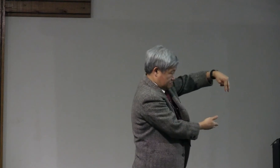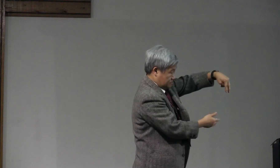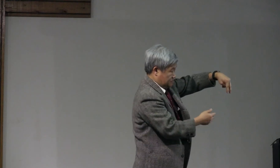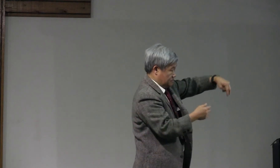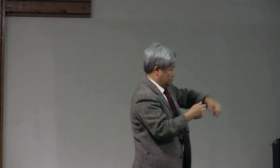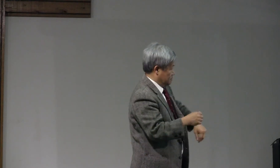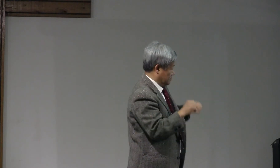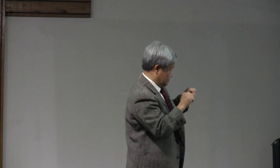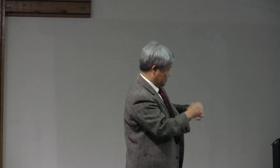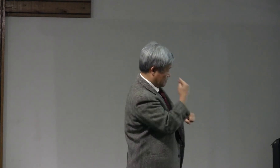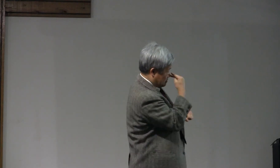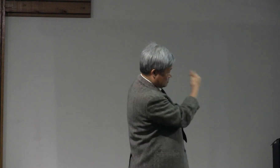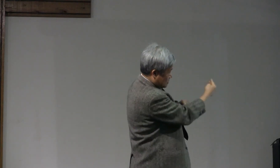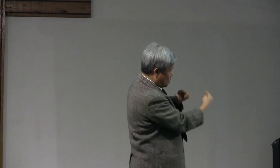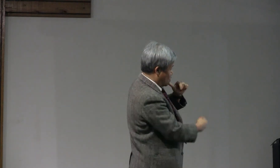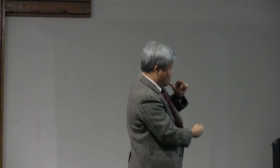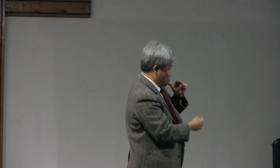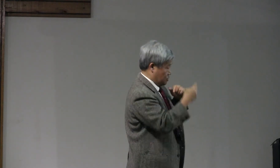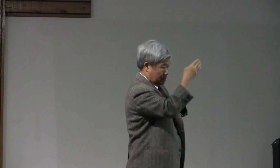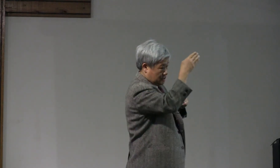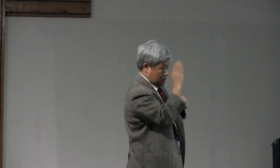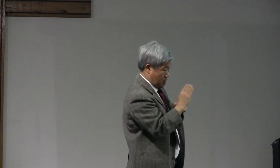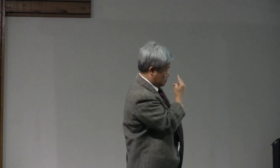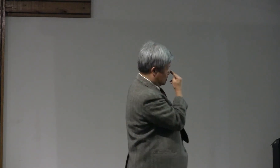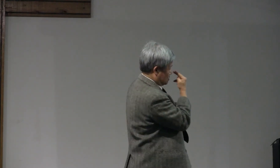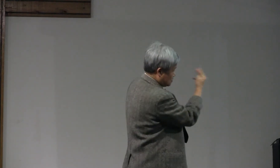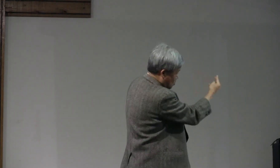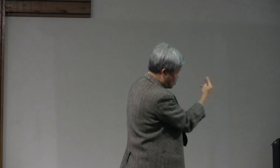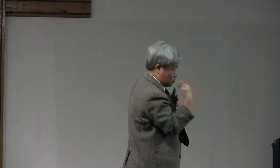You see Enoch rising up off the earth here.